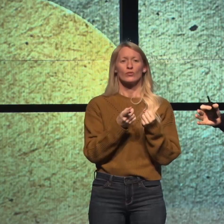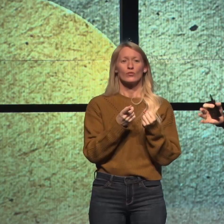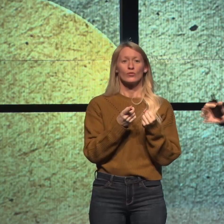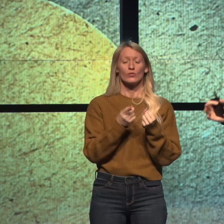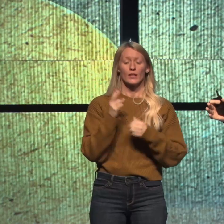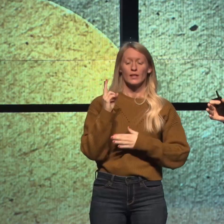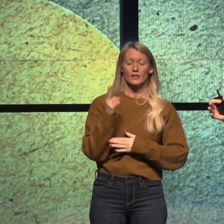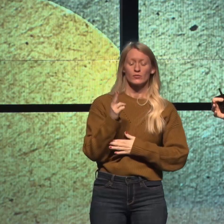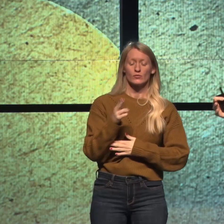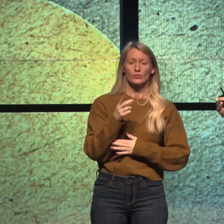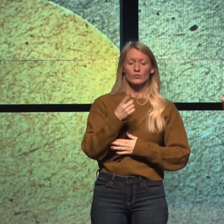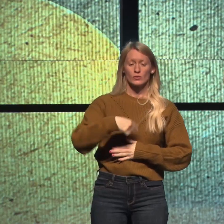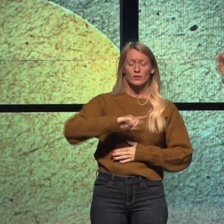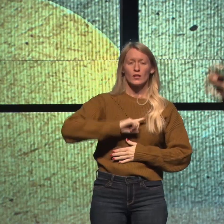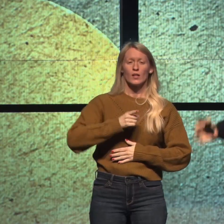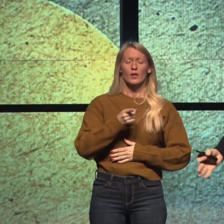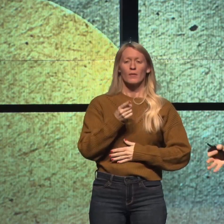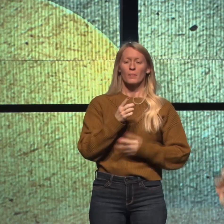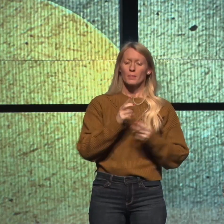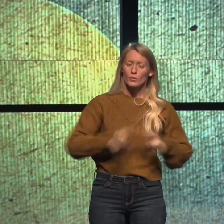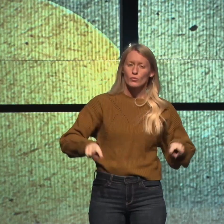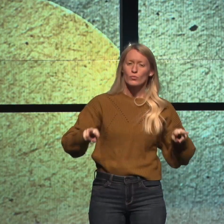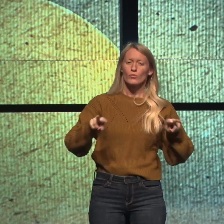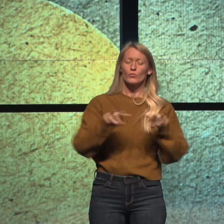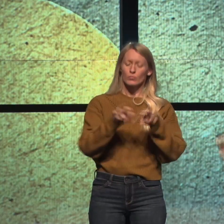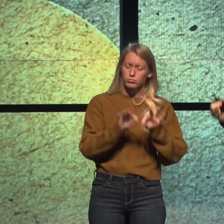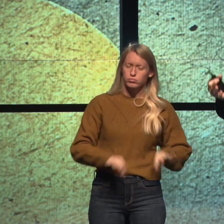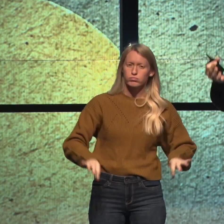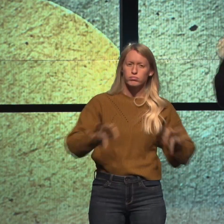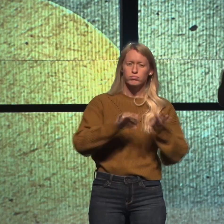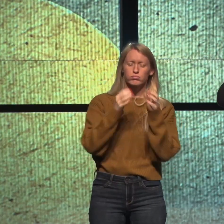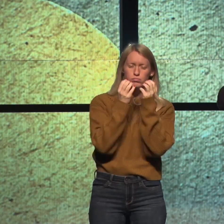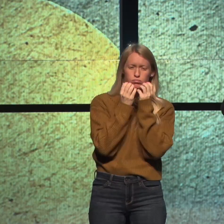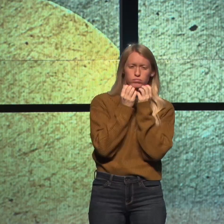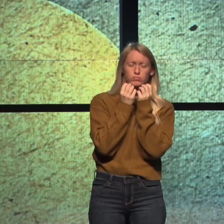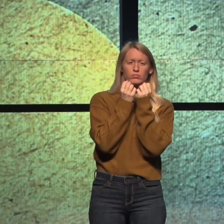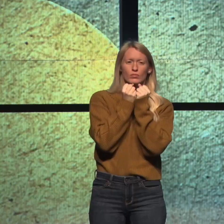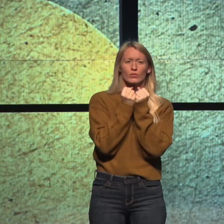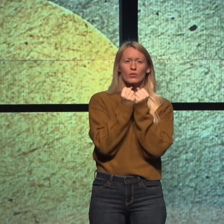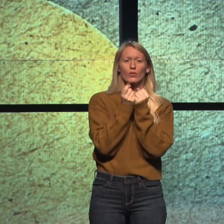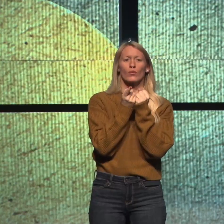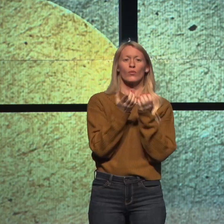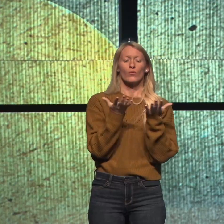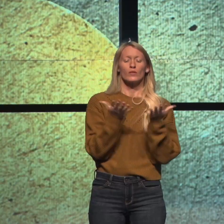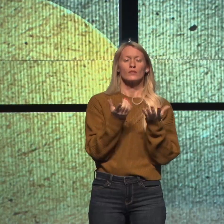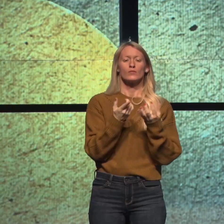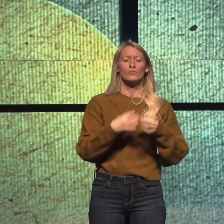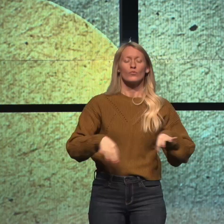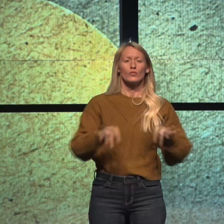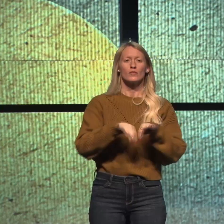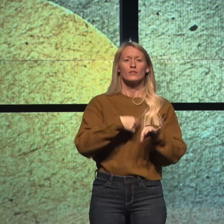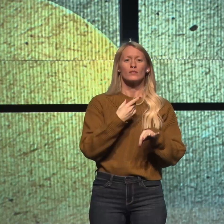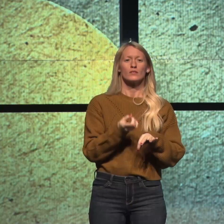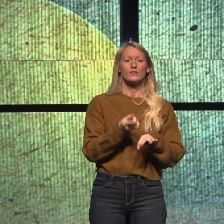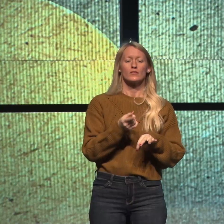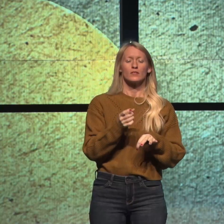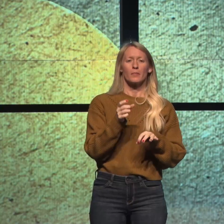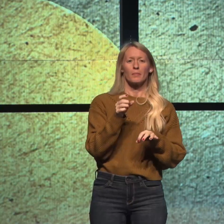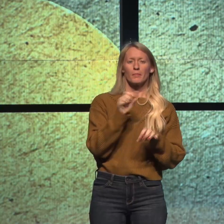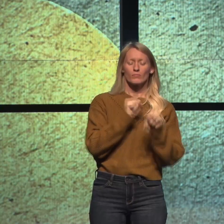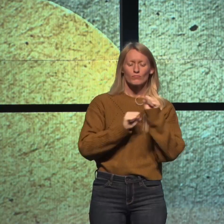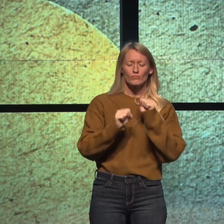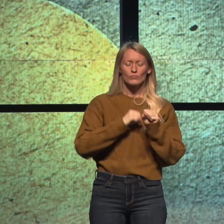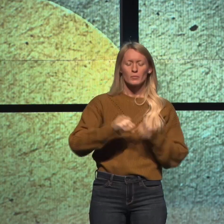value. What is our most important value right now? What is probably the greatest burden in my own heart as a pastor right now? And that